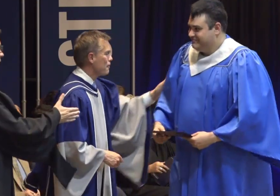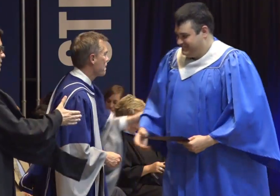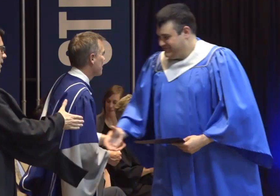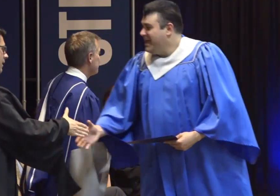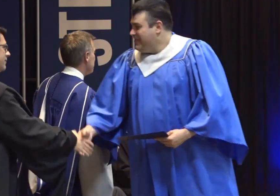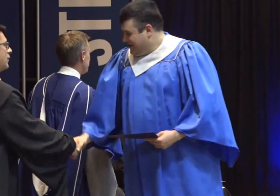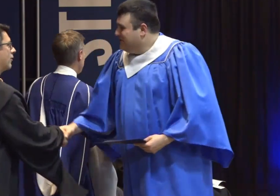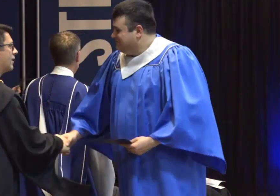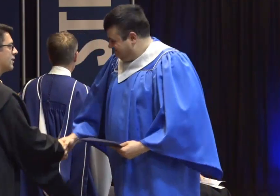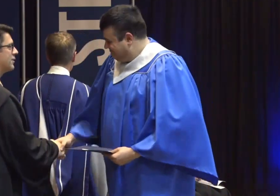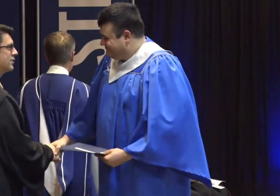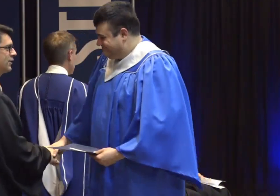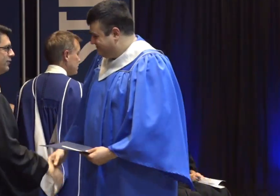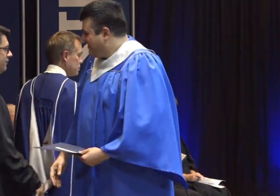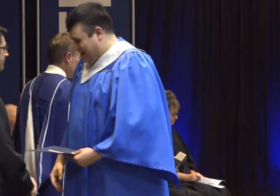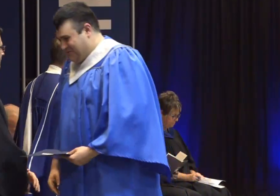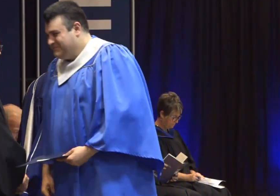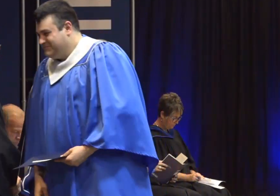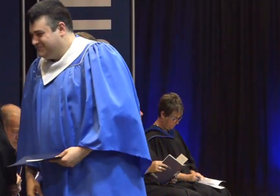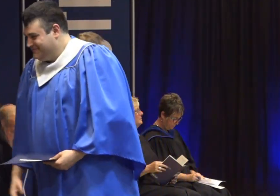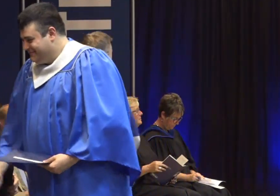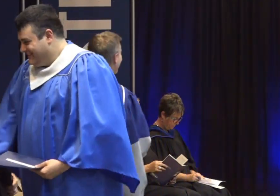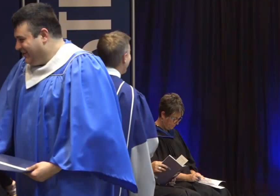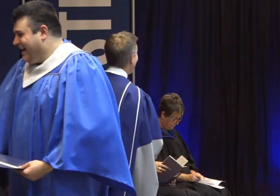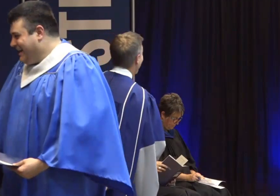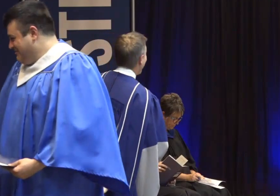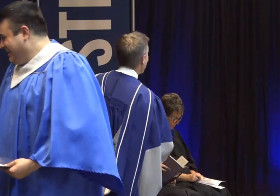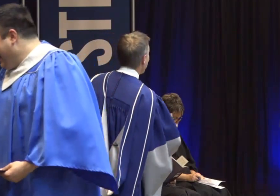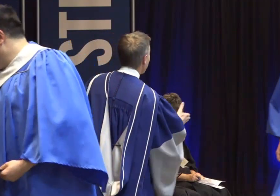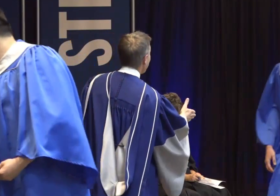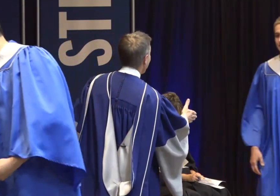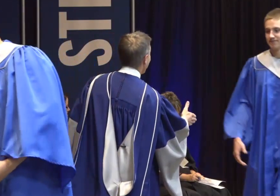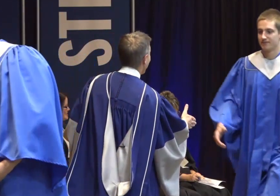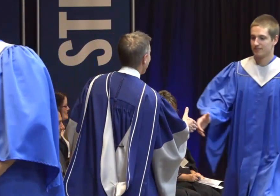Jordan Kendall, honors.